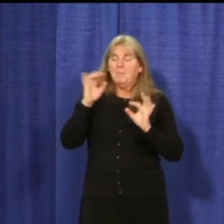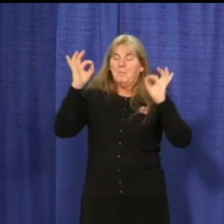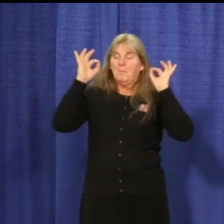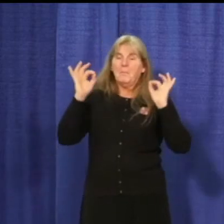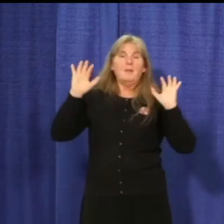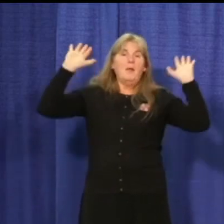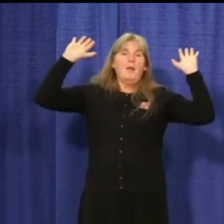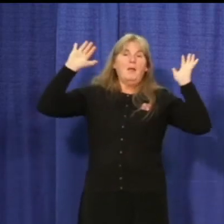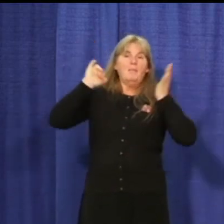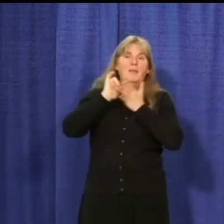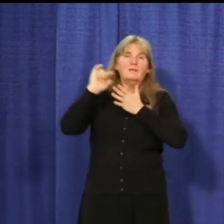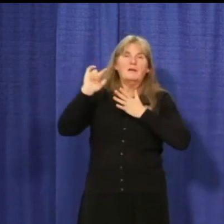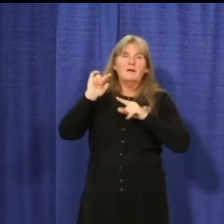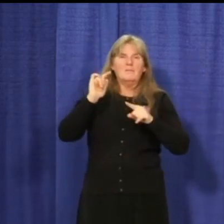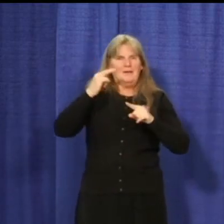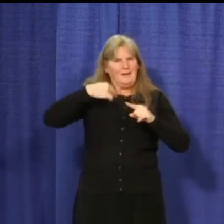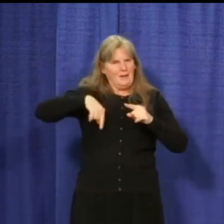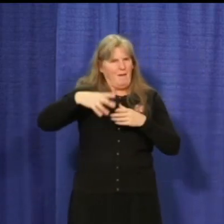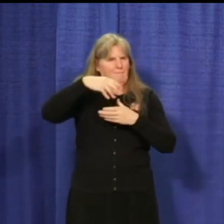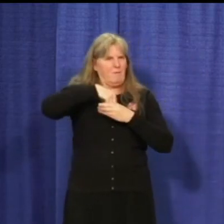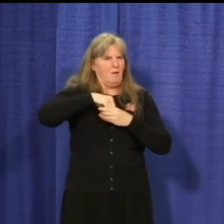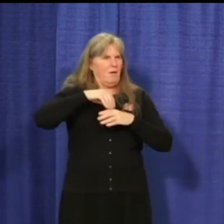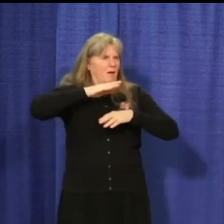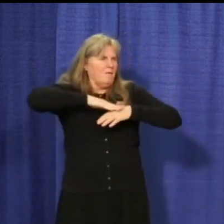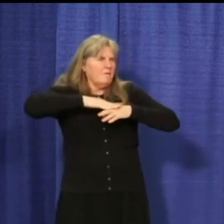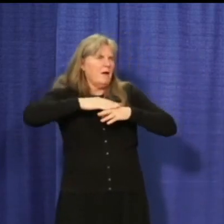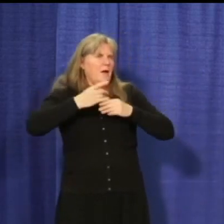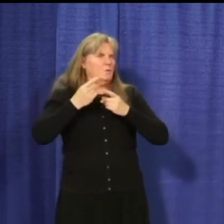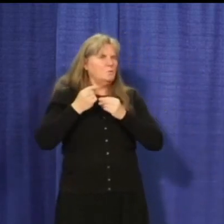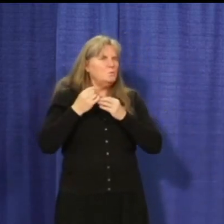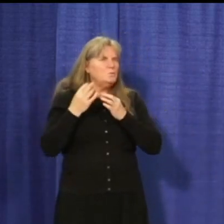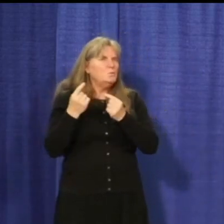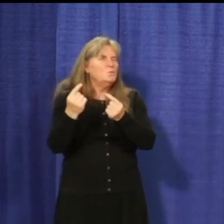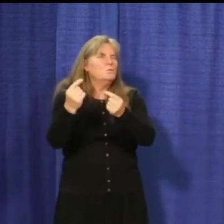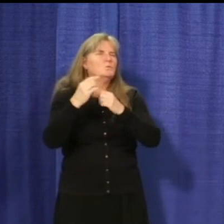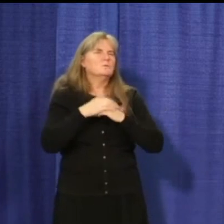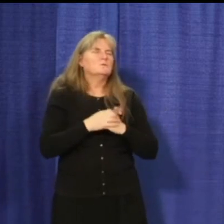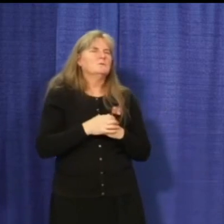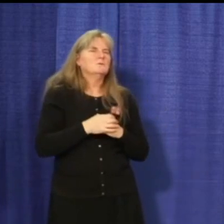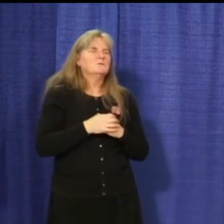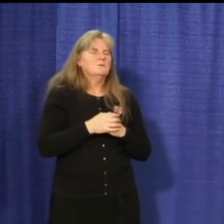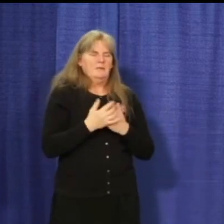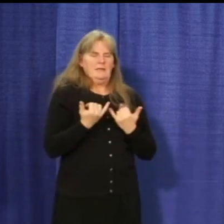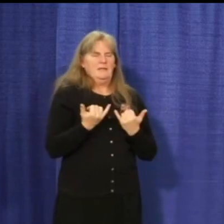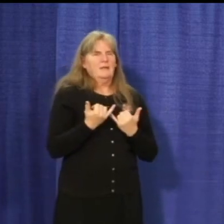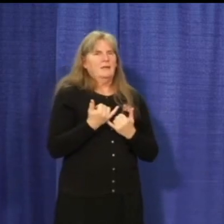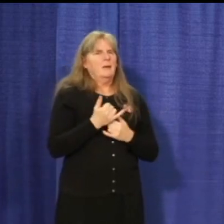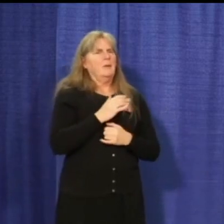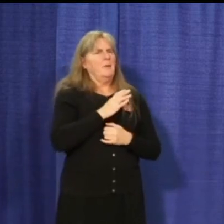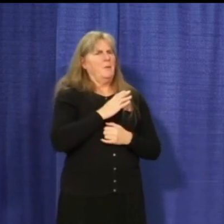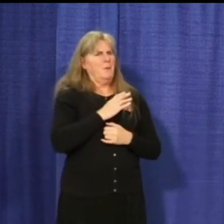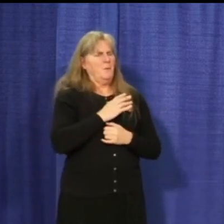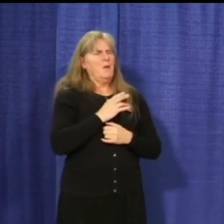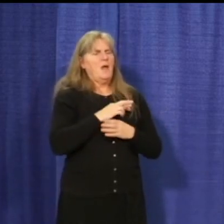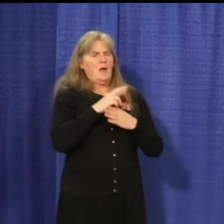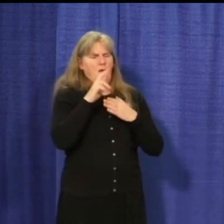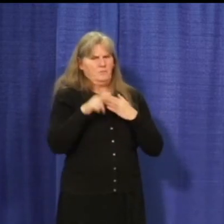So right now, what we have is a gold standard in quality of